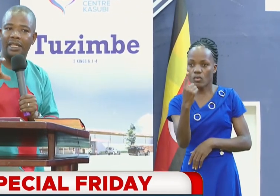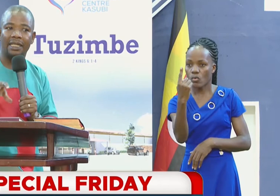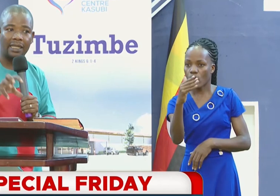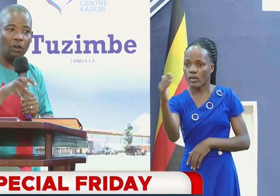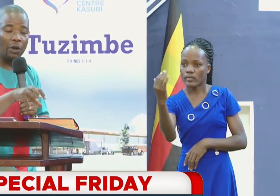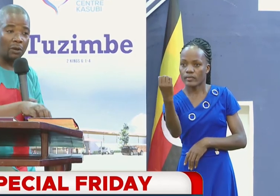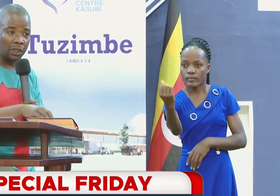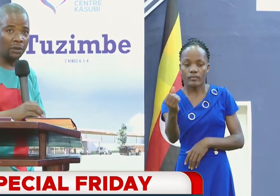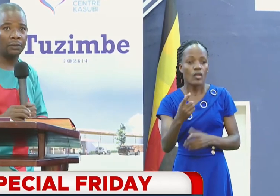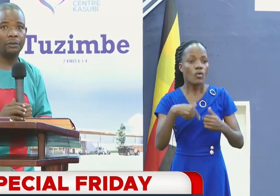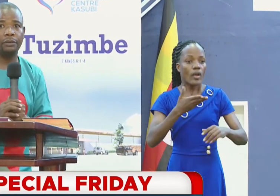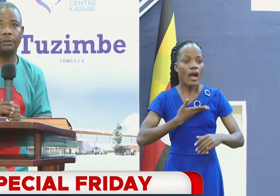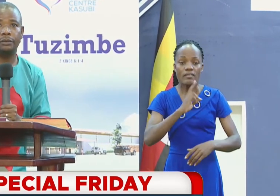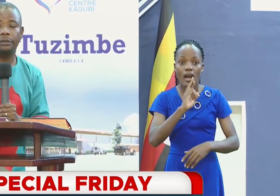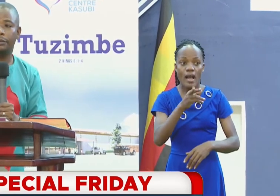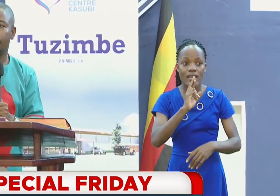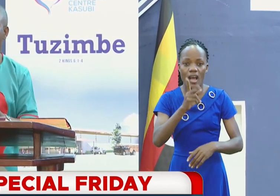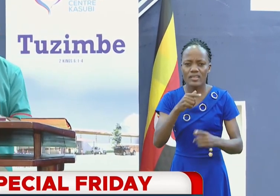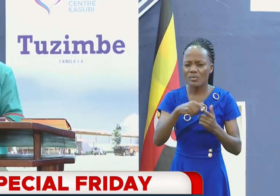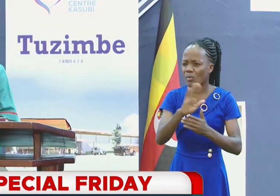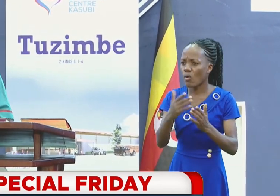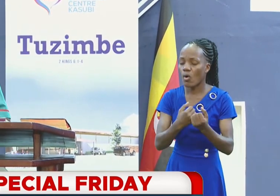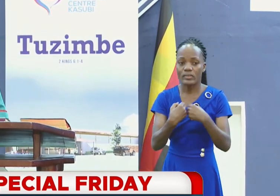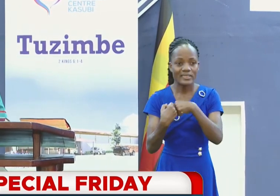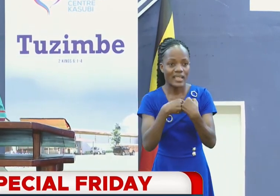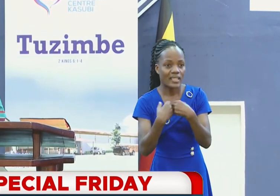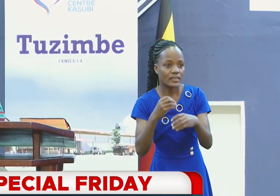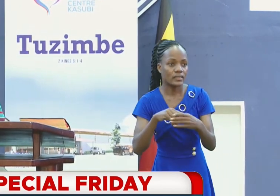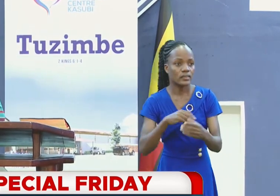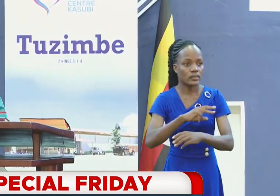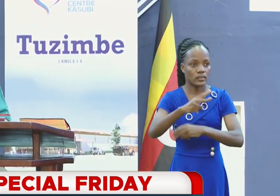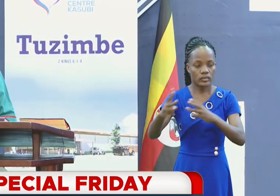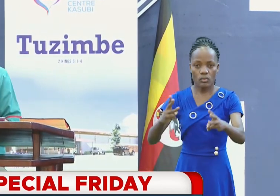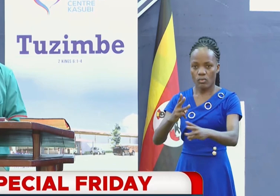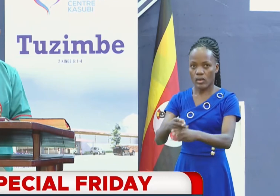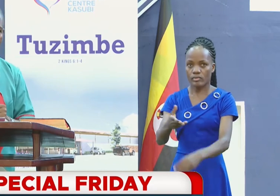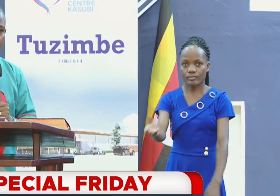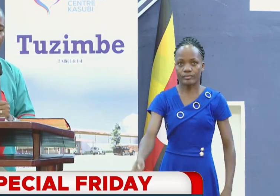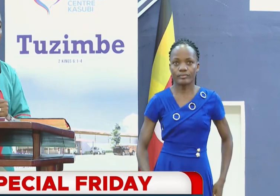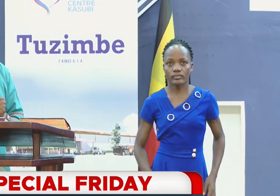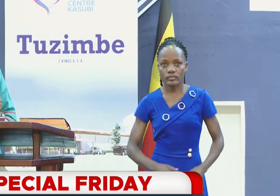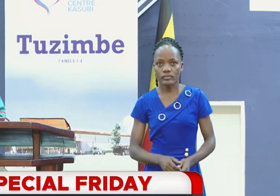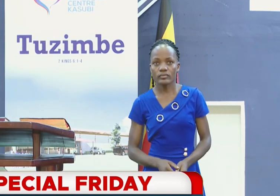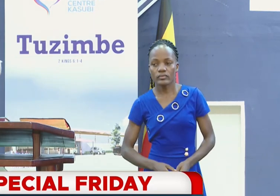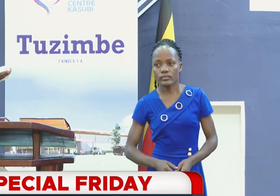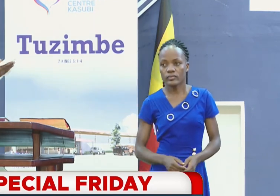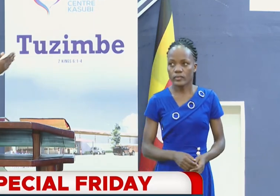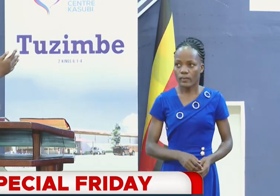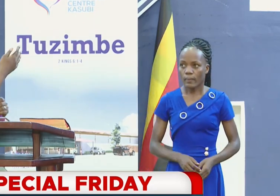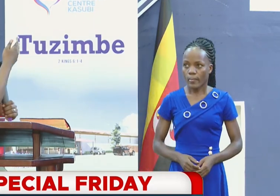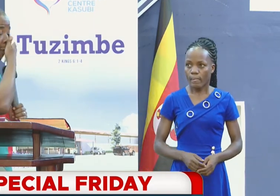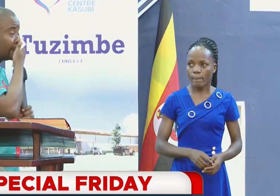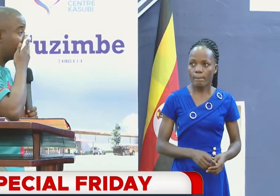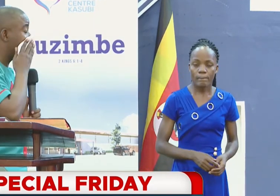emitawana gy'enseno mu nnaku zino. There is an answer unto the commotions of this world in these days. Abooluganda bebaayo ennyumba